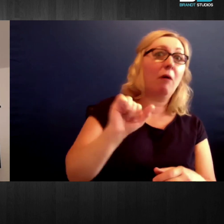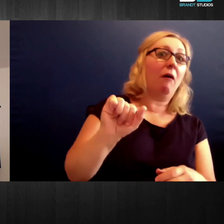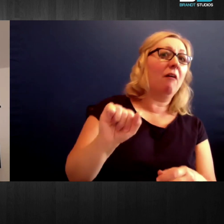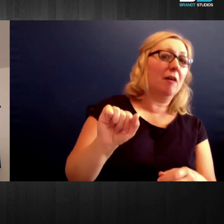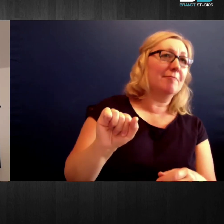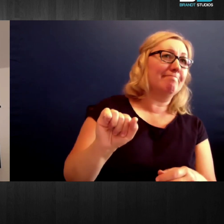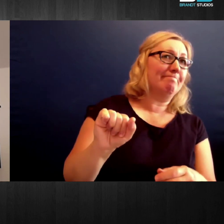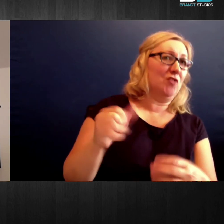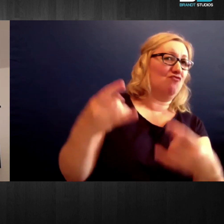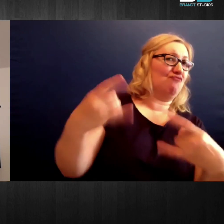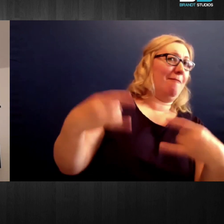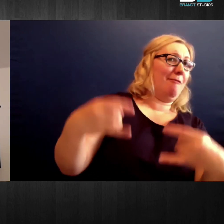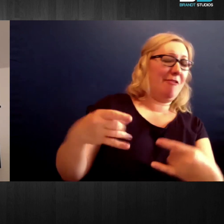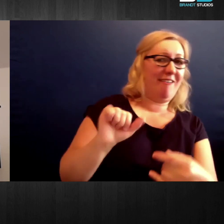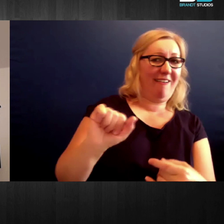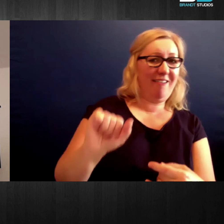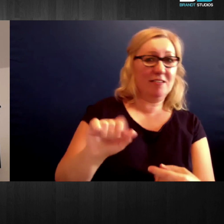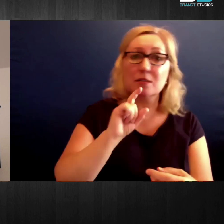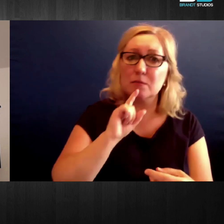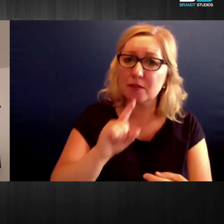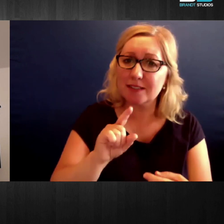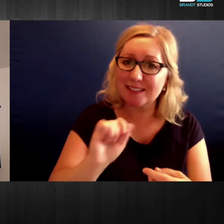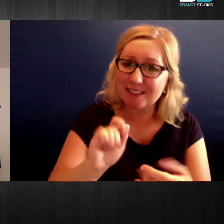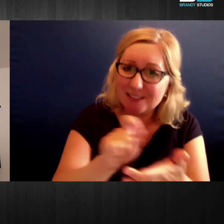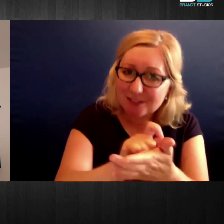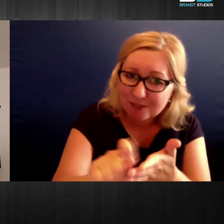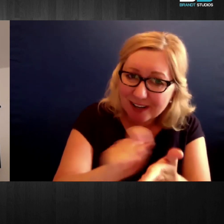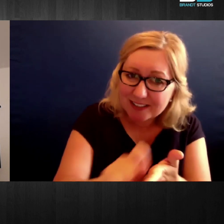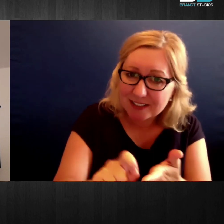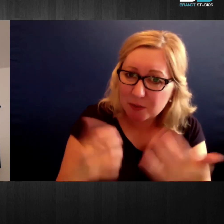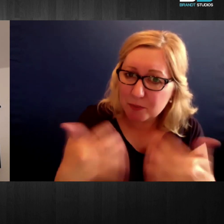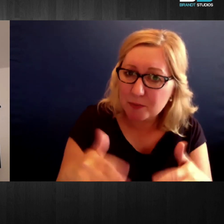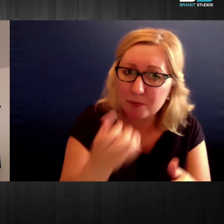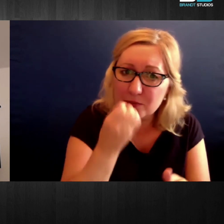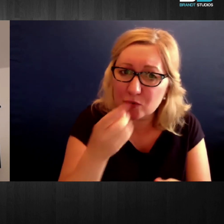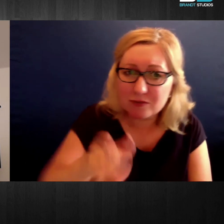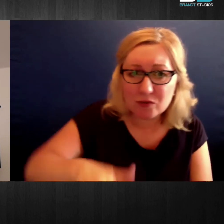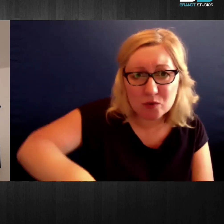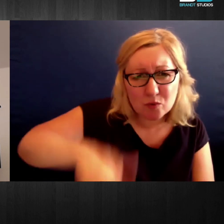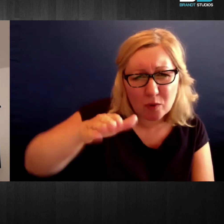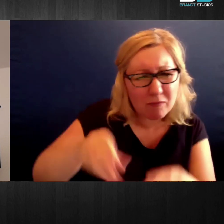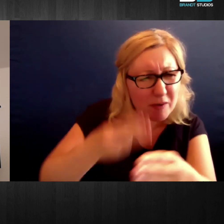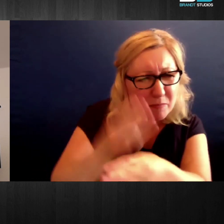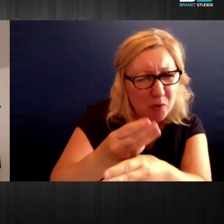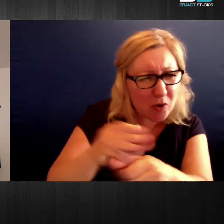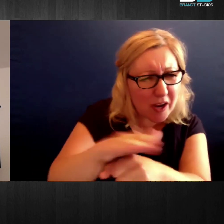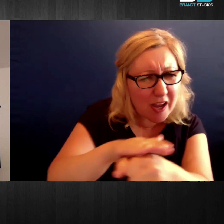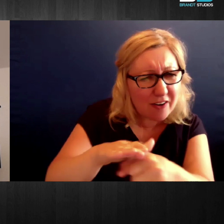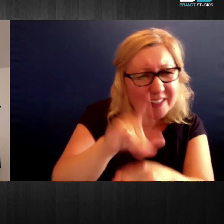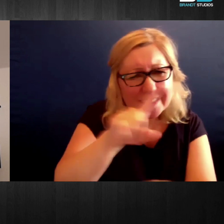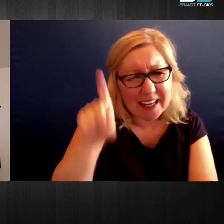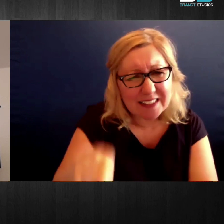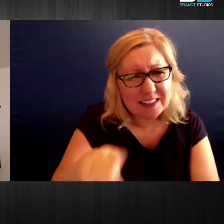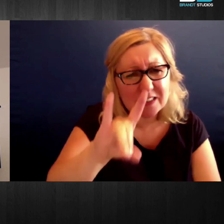in Houston and, a bit in the poverty-stricken area of the United States, and all the racial and